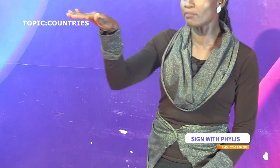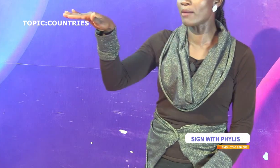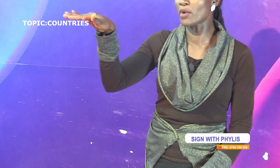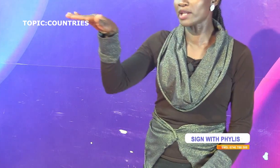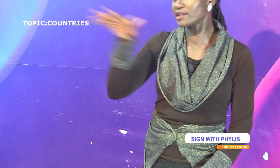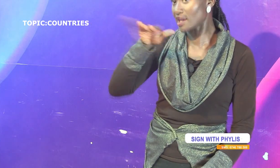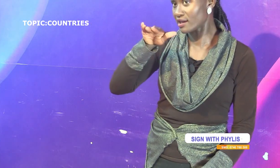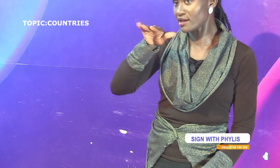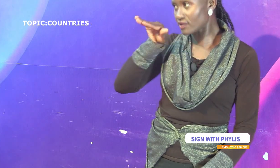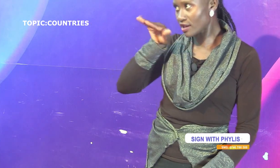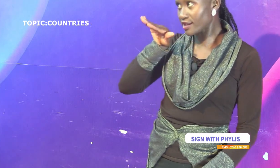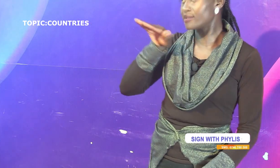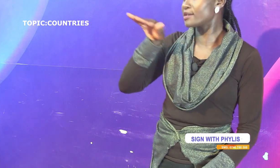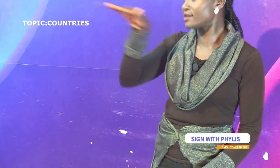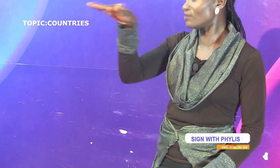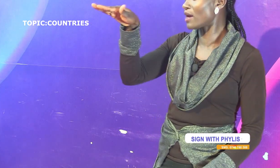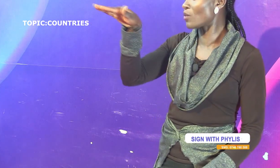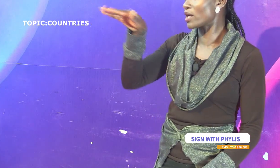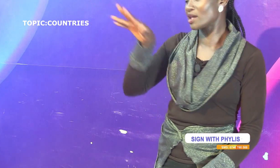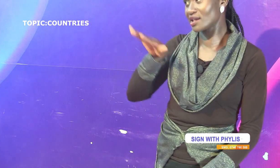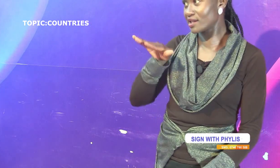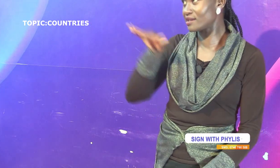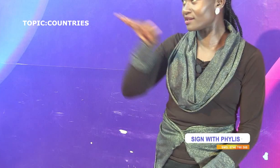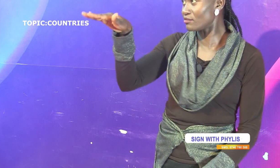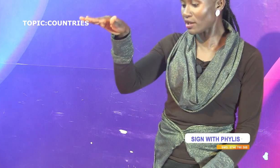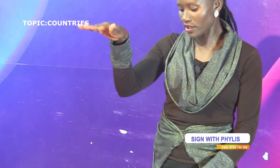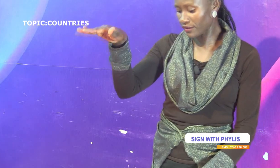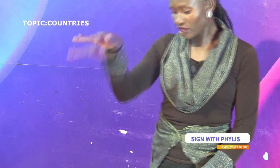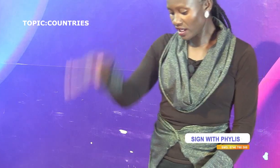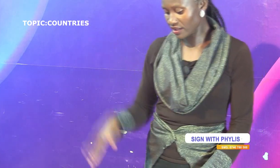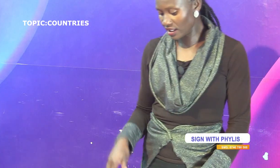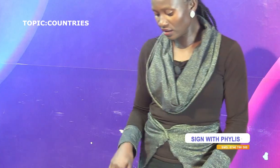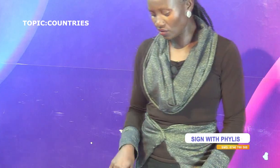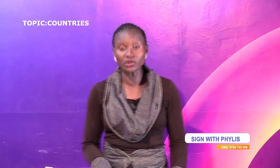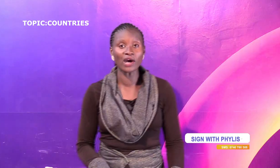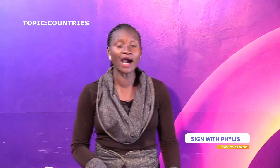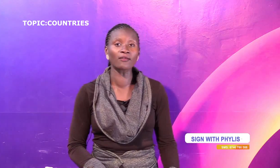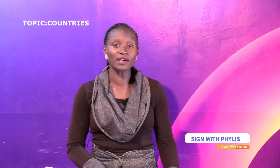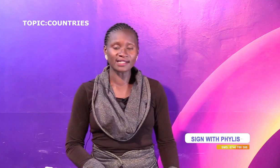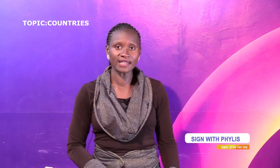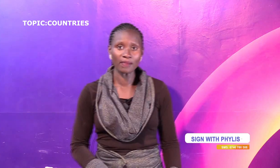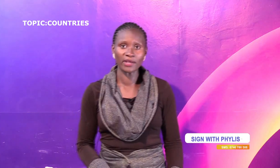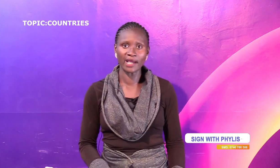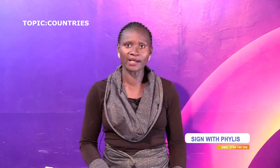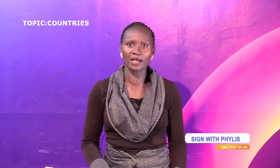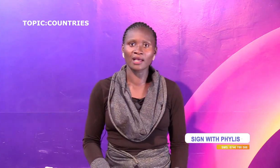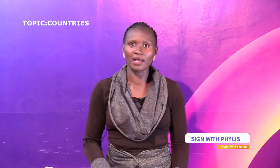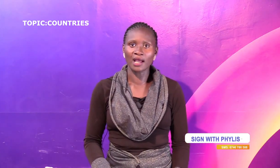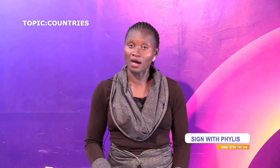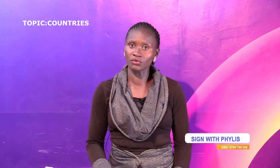It is like this. Zimbabwe. And then also have Zambia. How do we